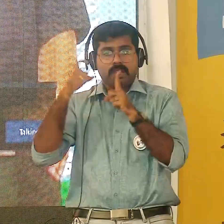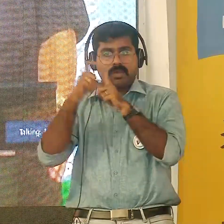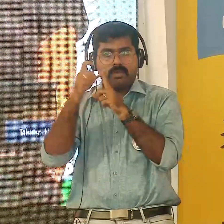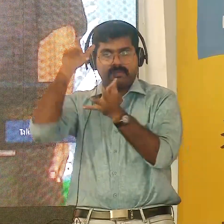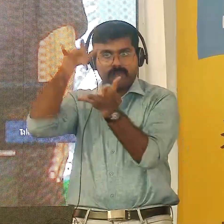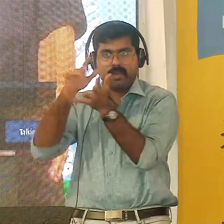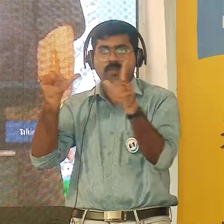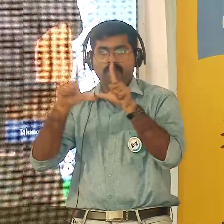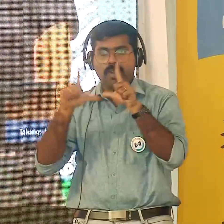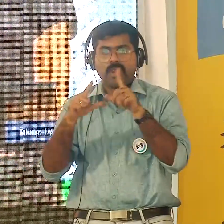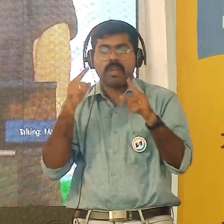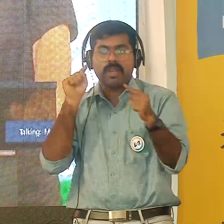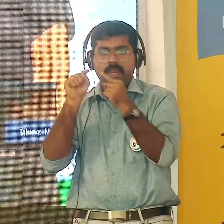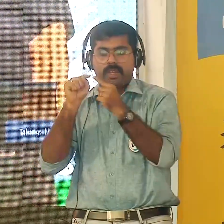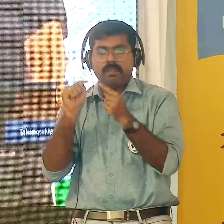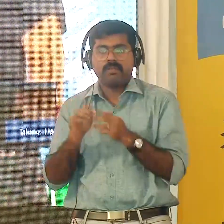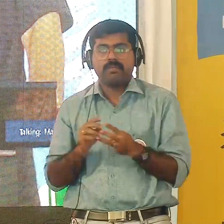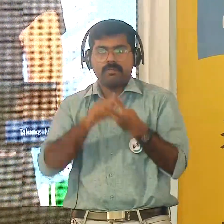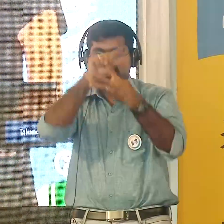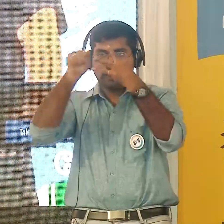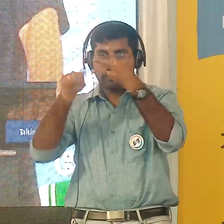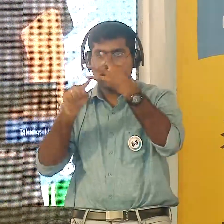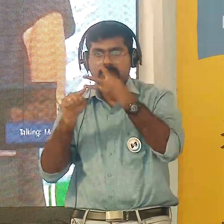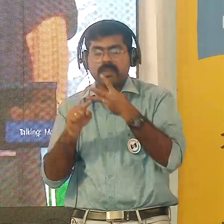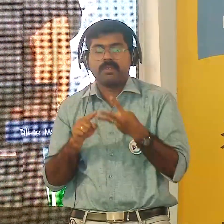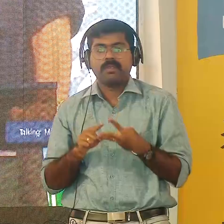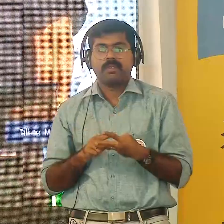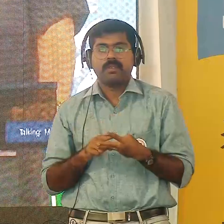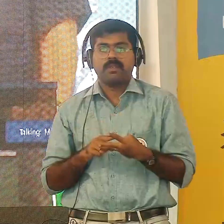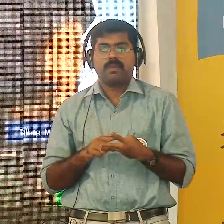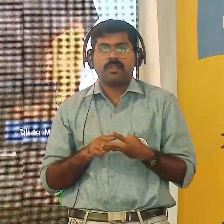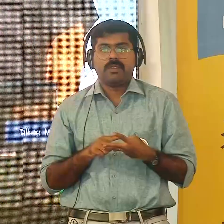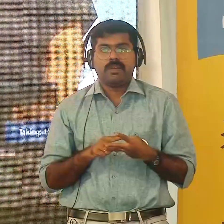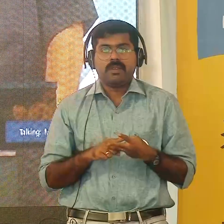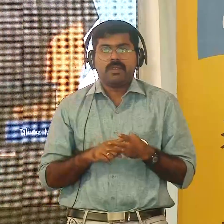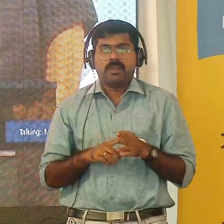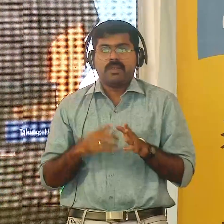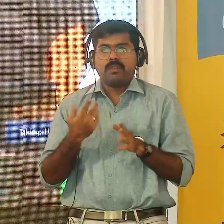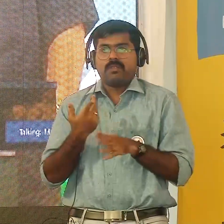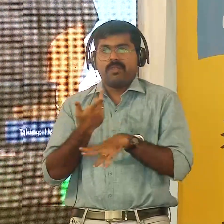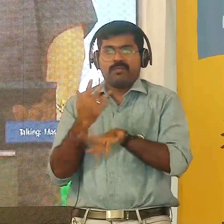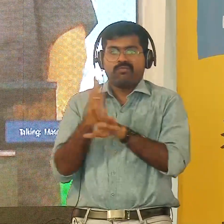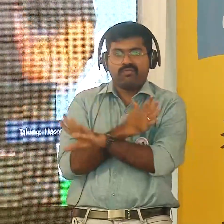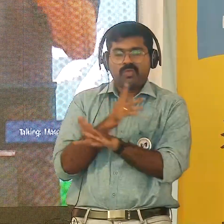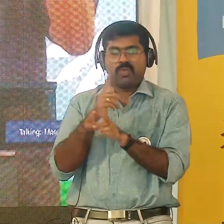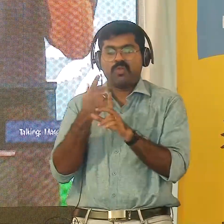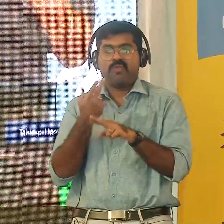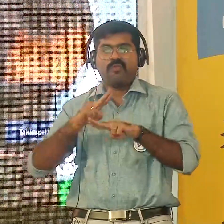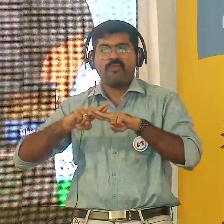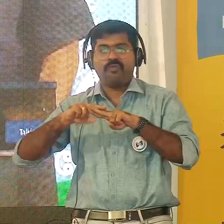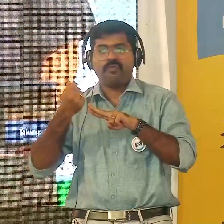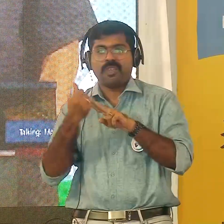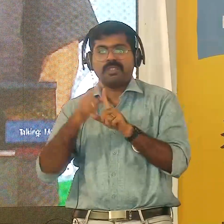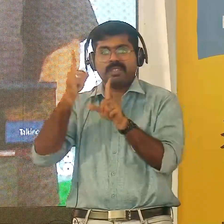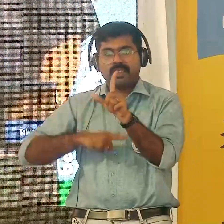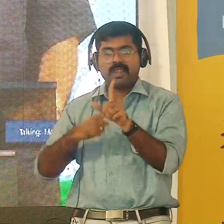Kasaragod, Wayanad, Idukki. All three now, as of the last 2 financial years. There was a